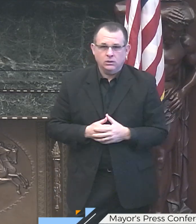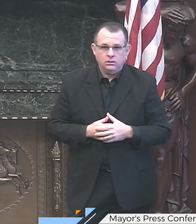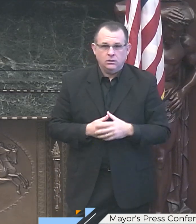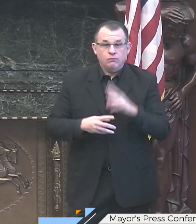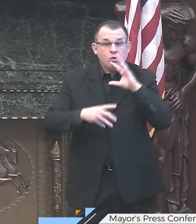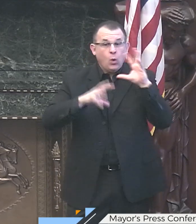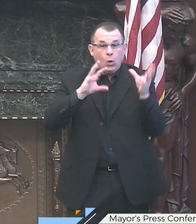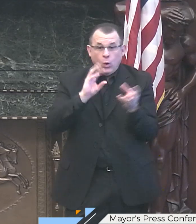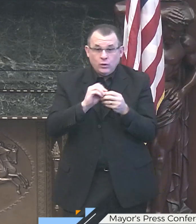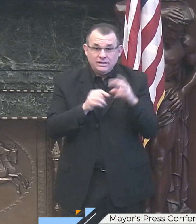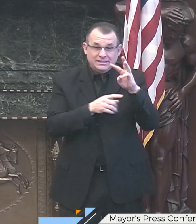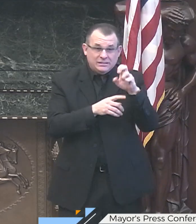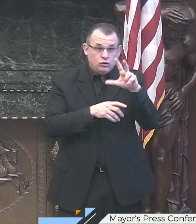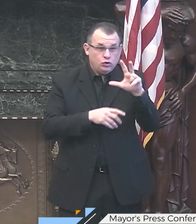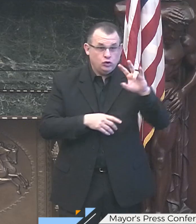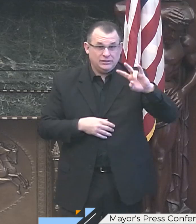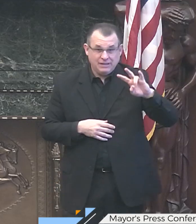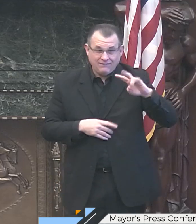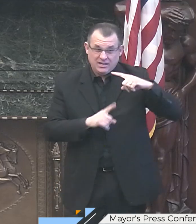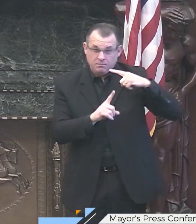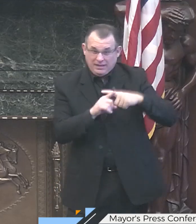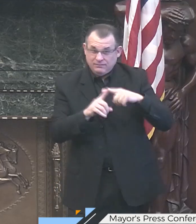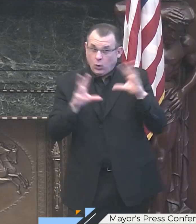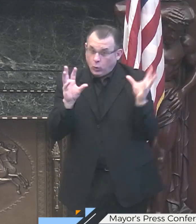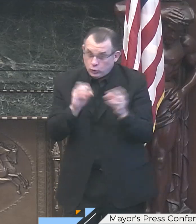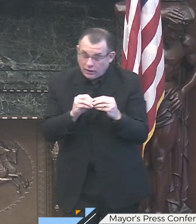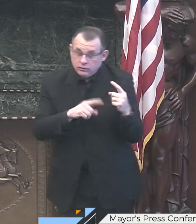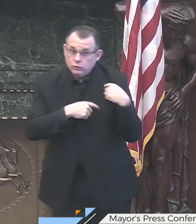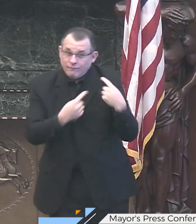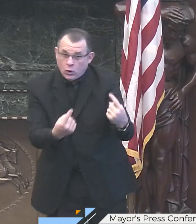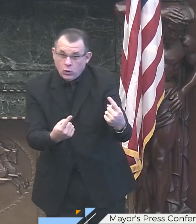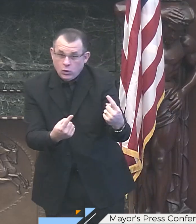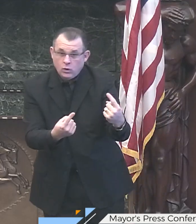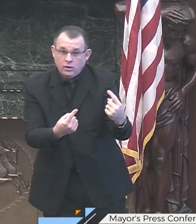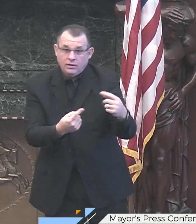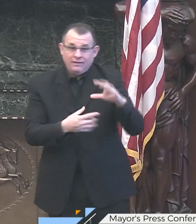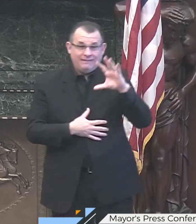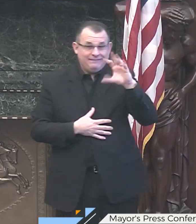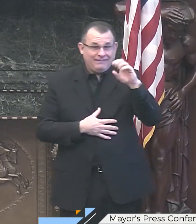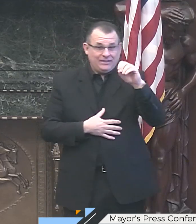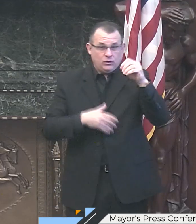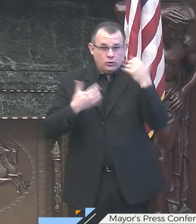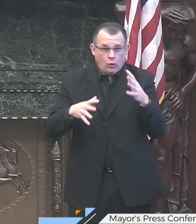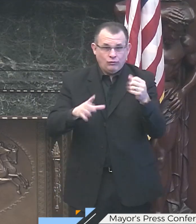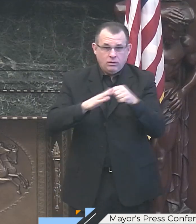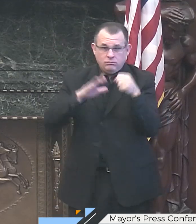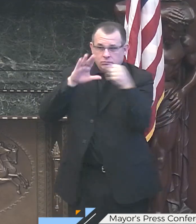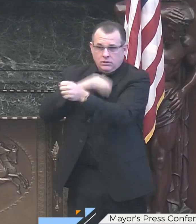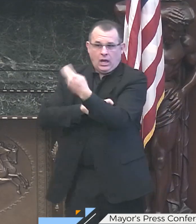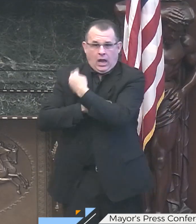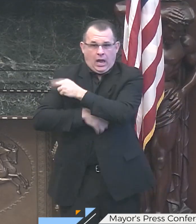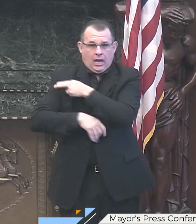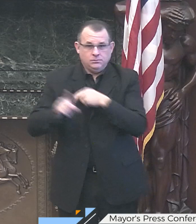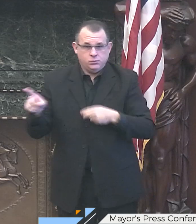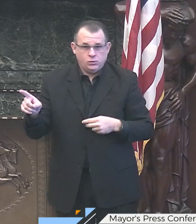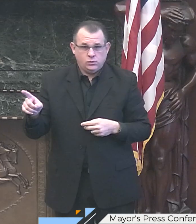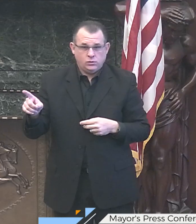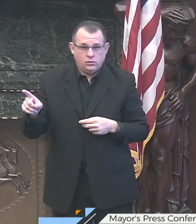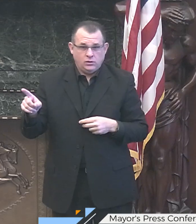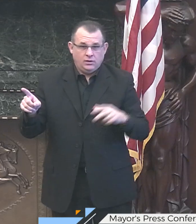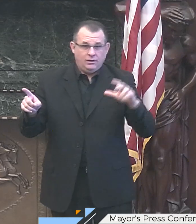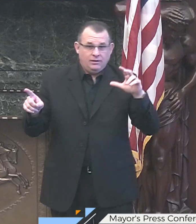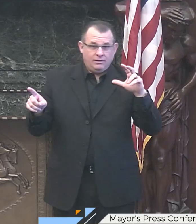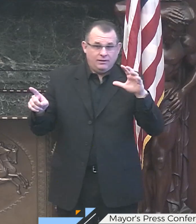637 total, 50 were known to have been hospitalized at one time or another, and 54 are known to be healthcare